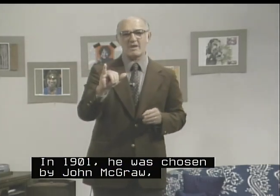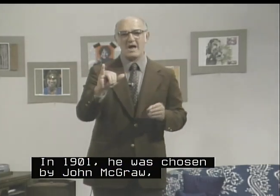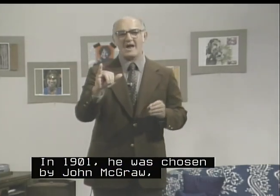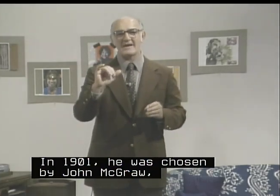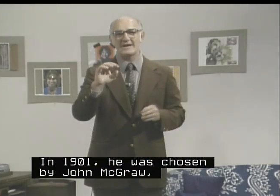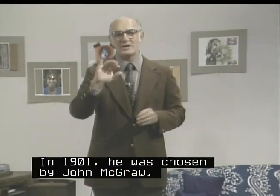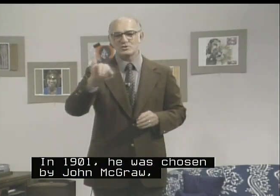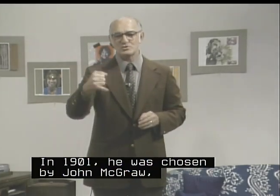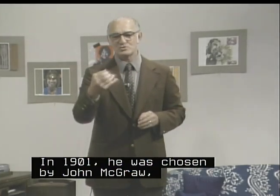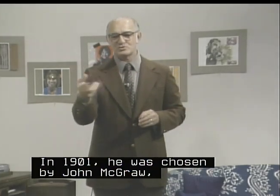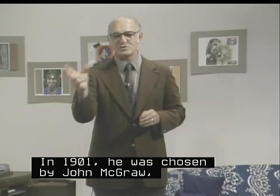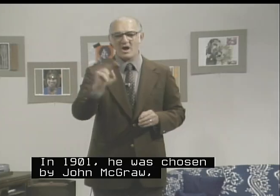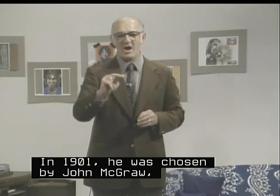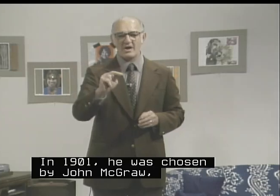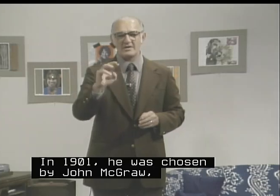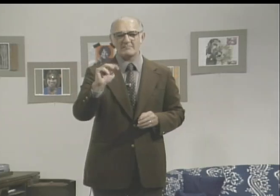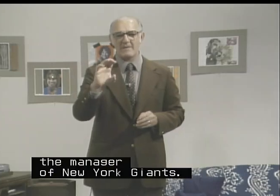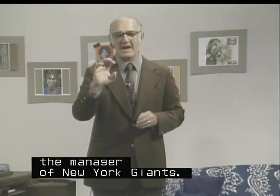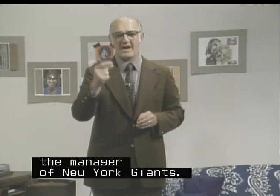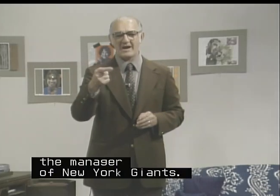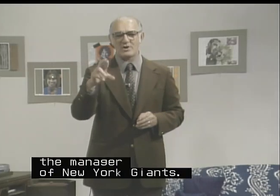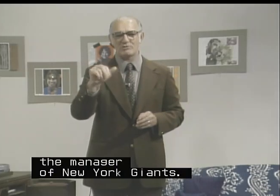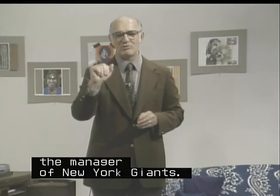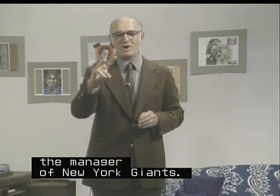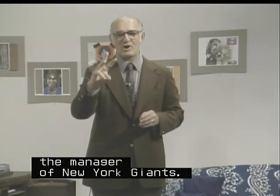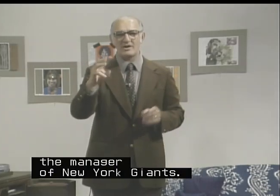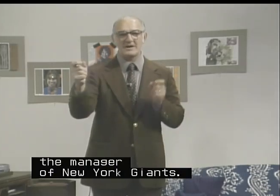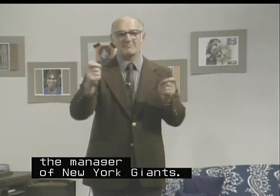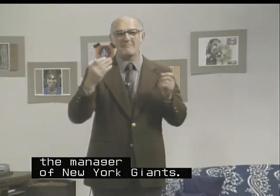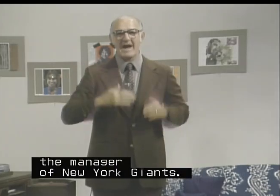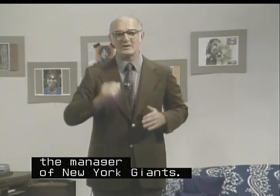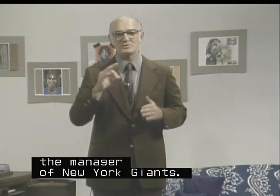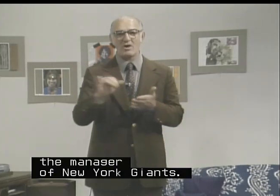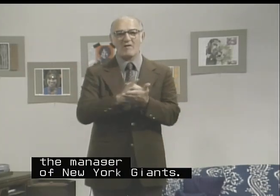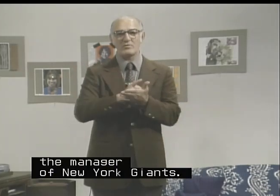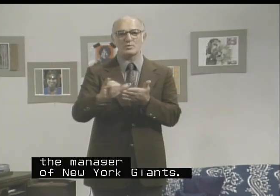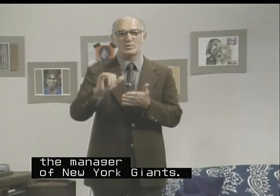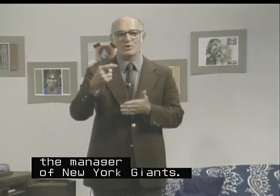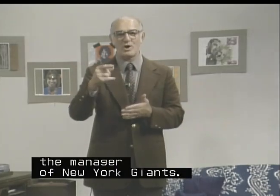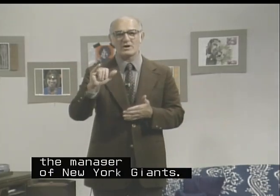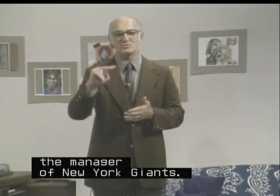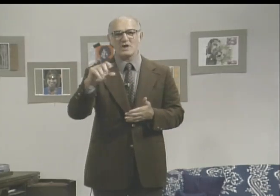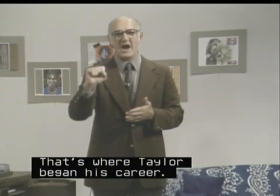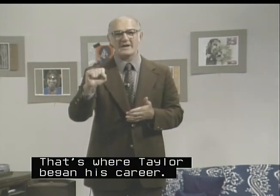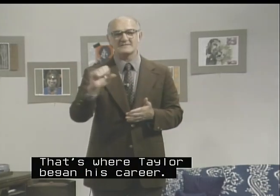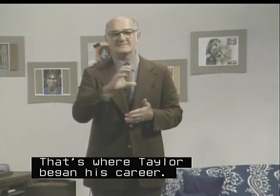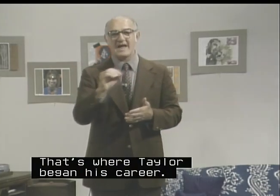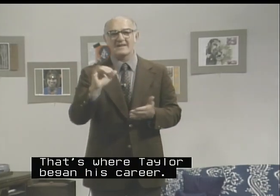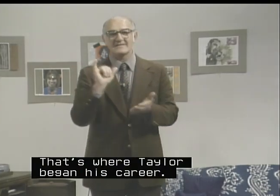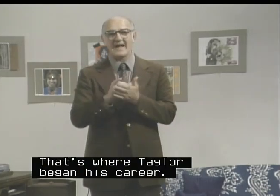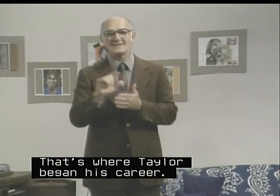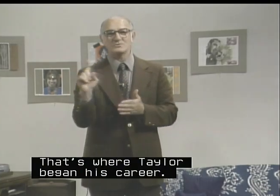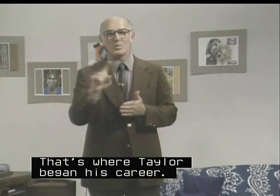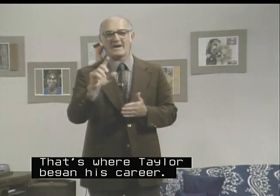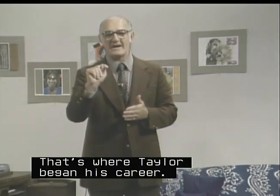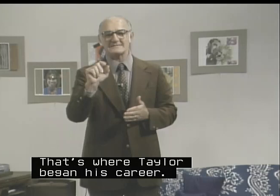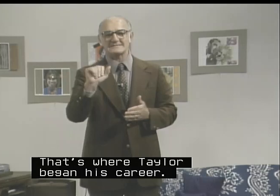by John McGraw, manager of New York Giants. That's where